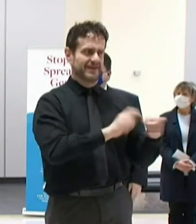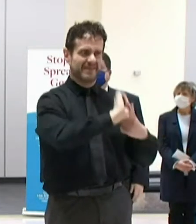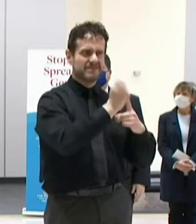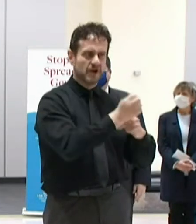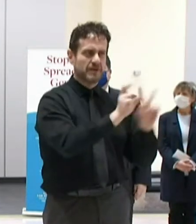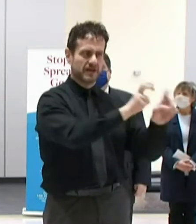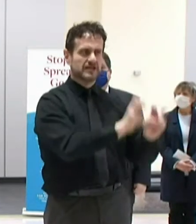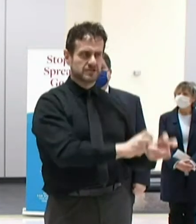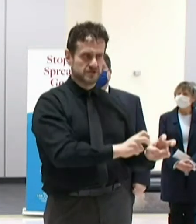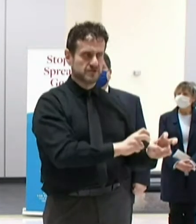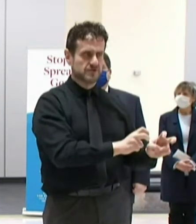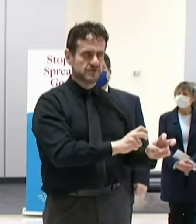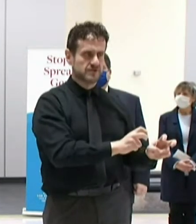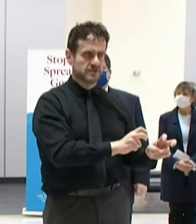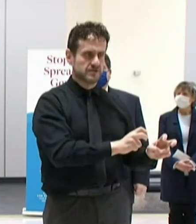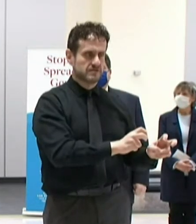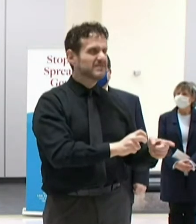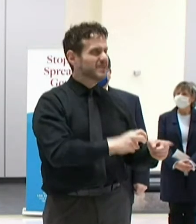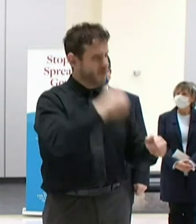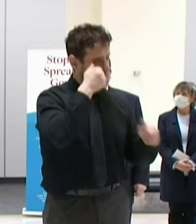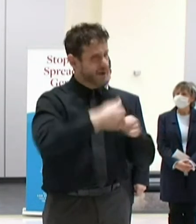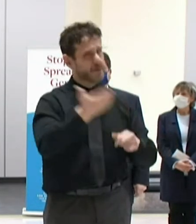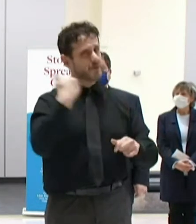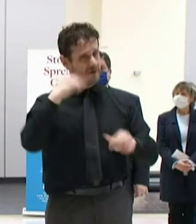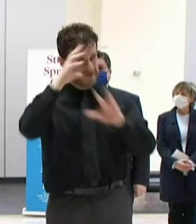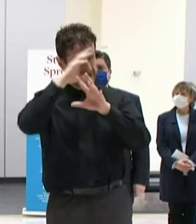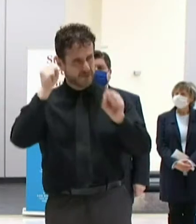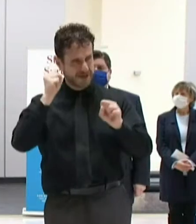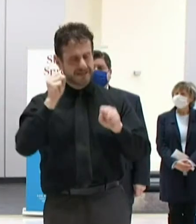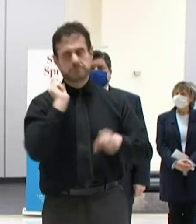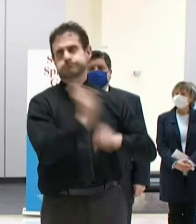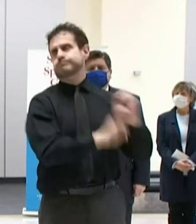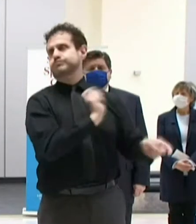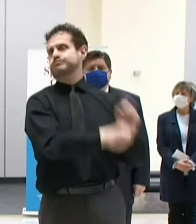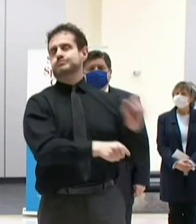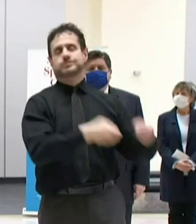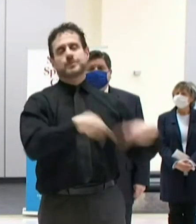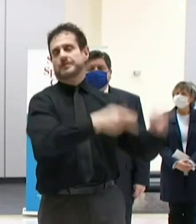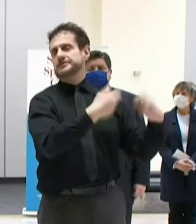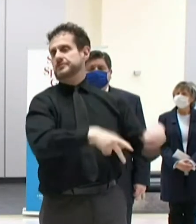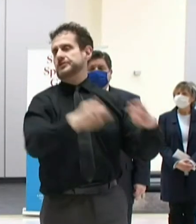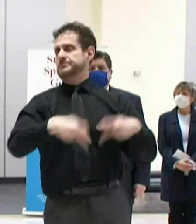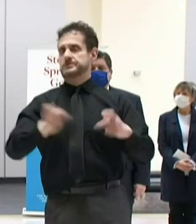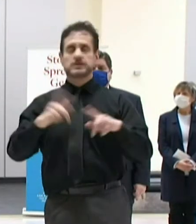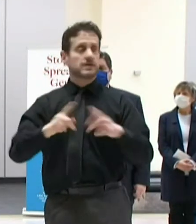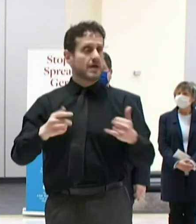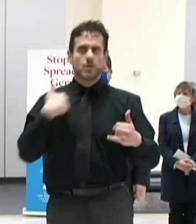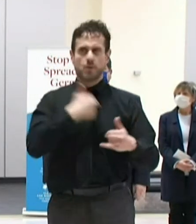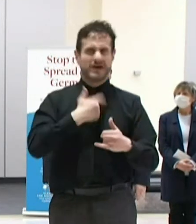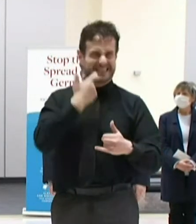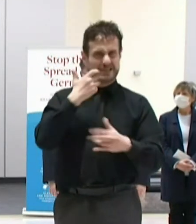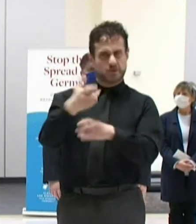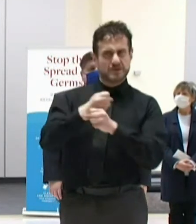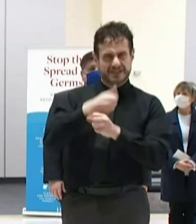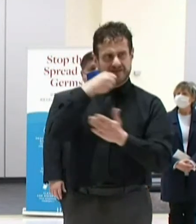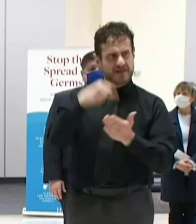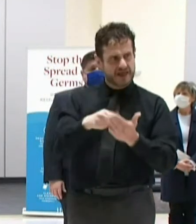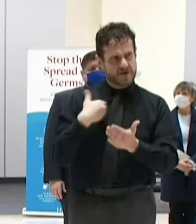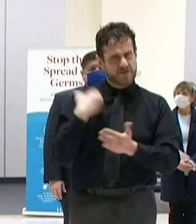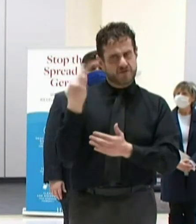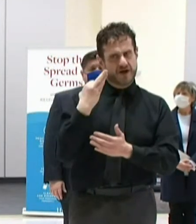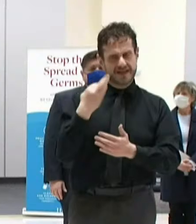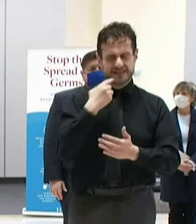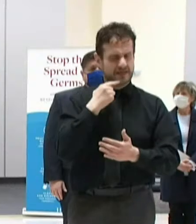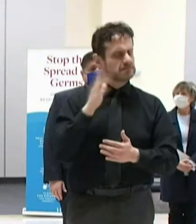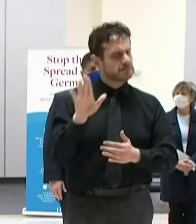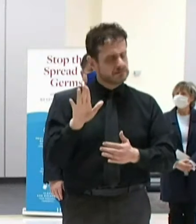the current administration, under the previous administration, and those conversations led to the letter that we received on Friday